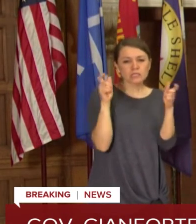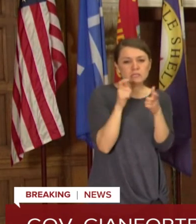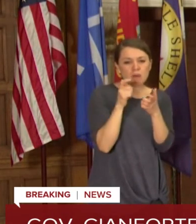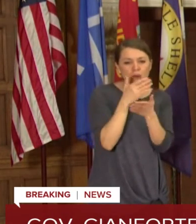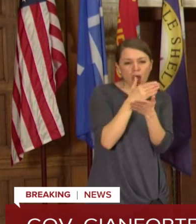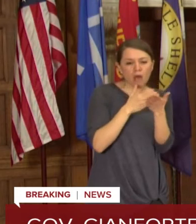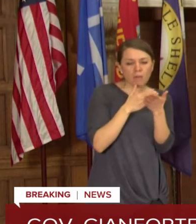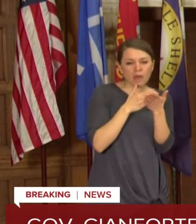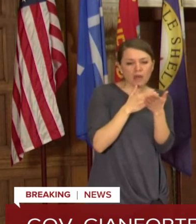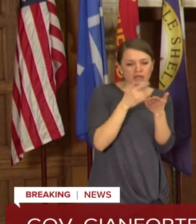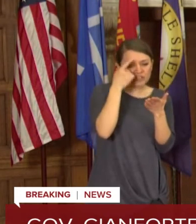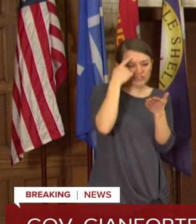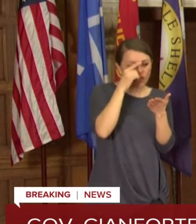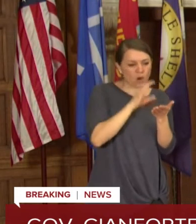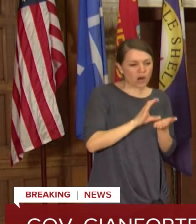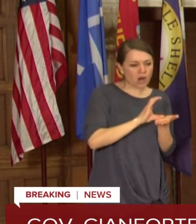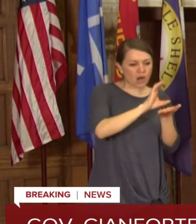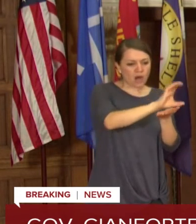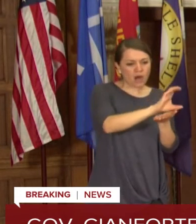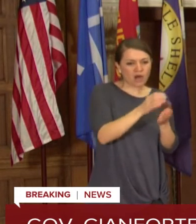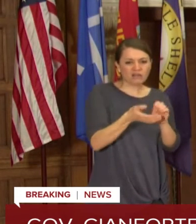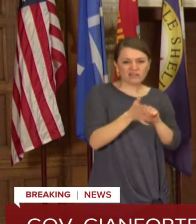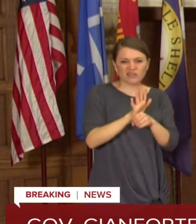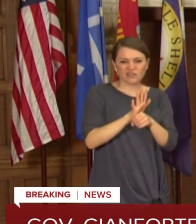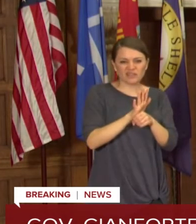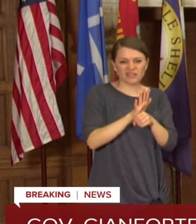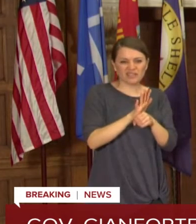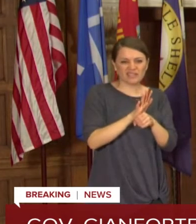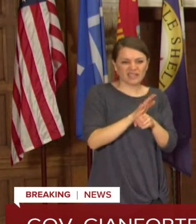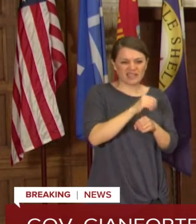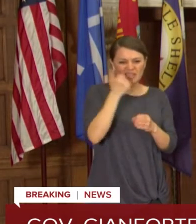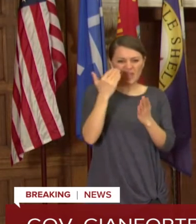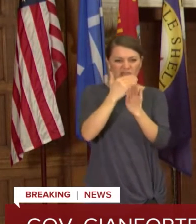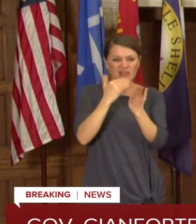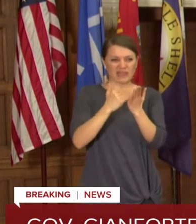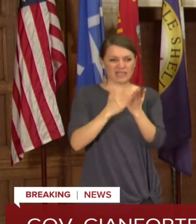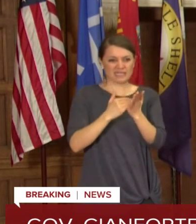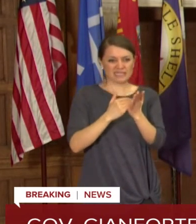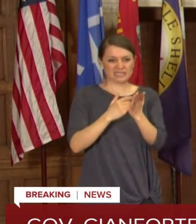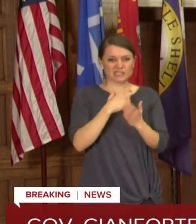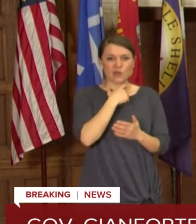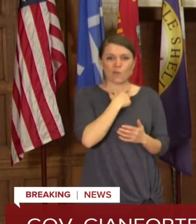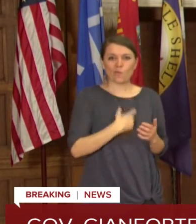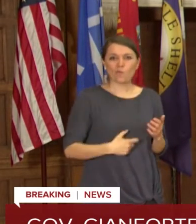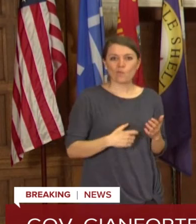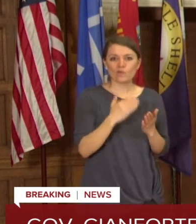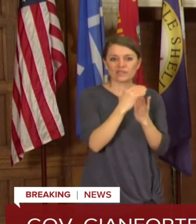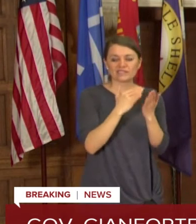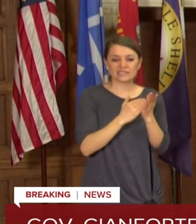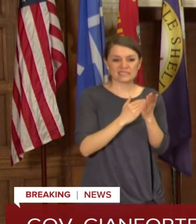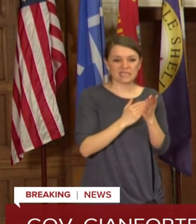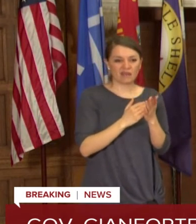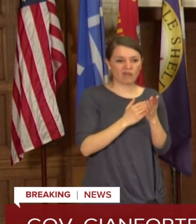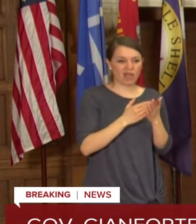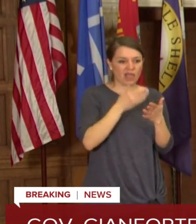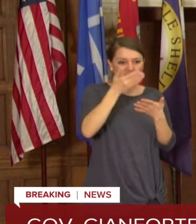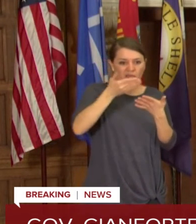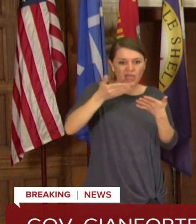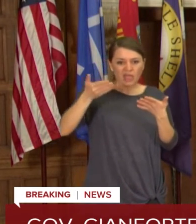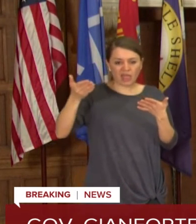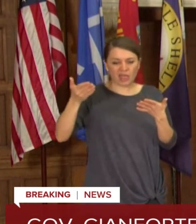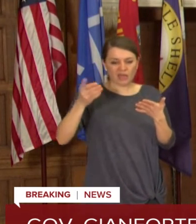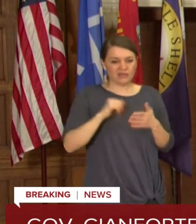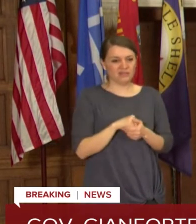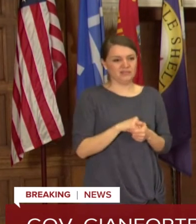COVID. The remainder is it's a progressive wish list of items. The money is coming